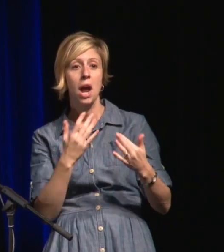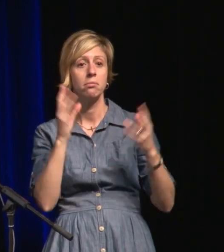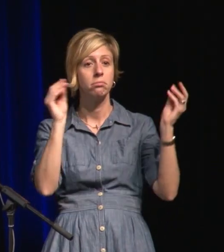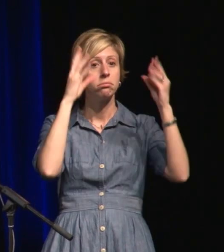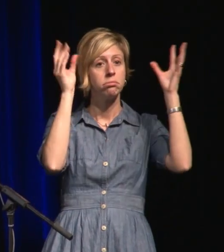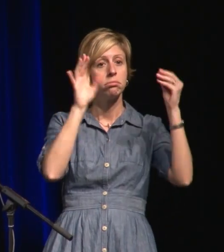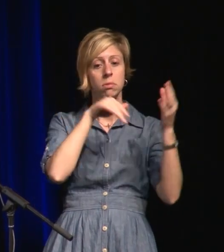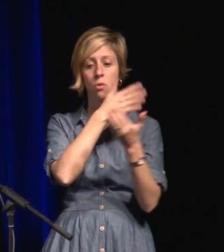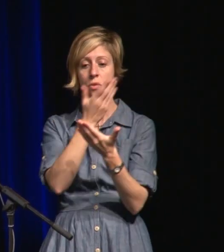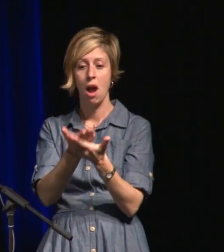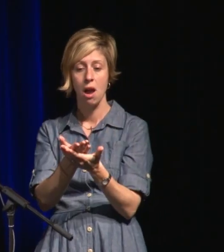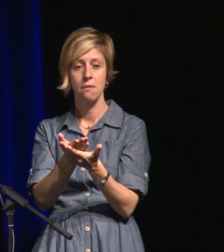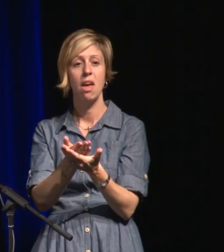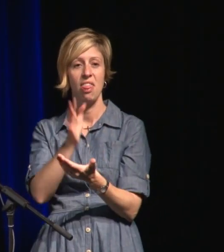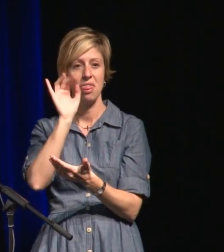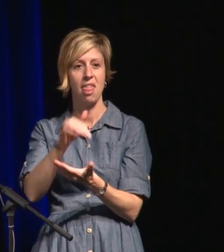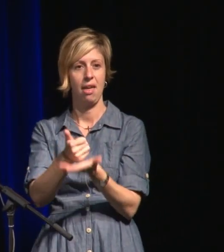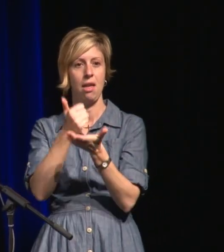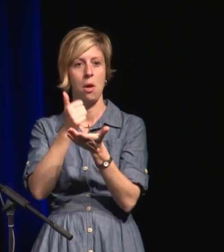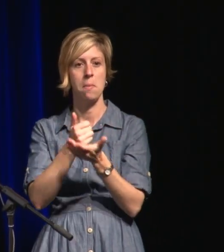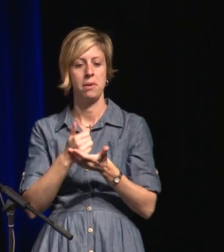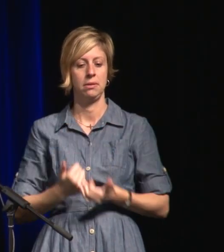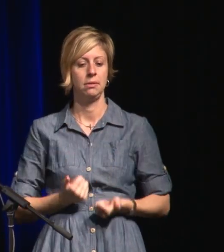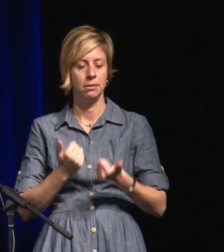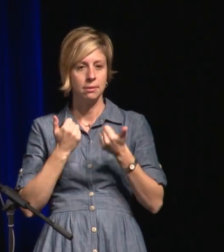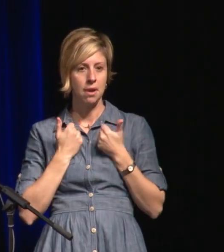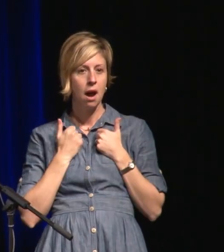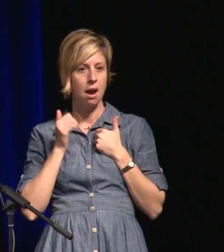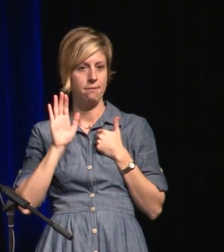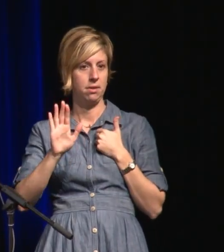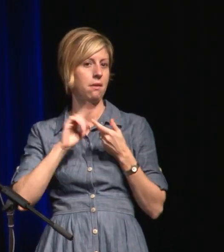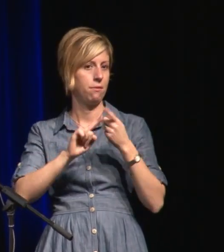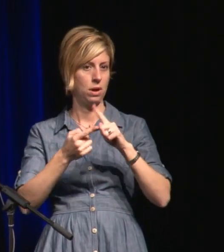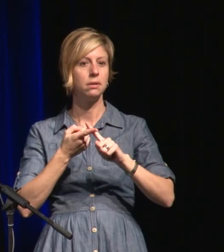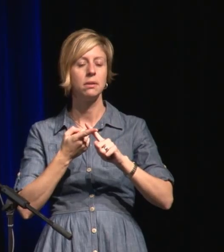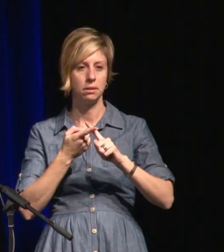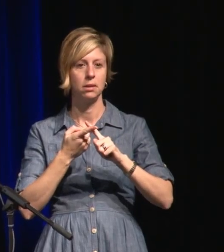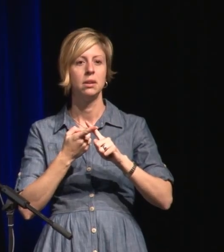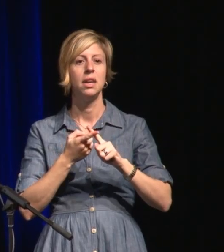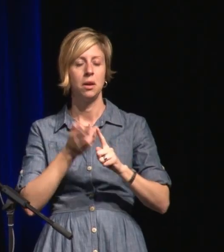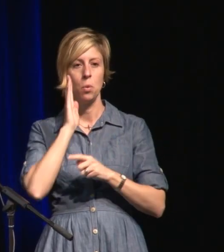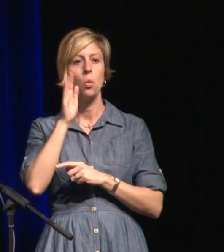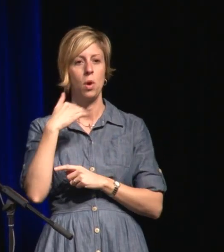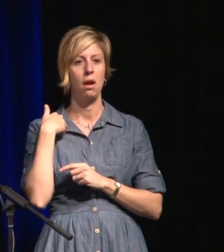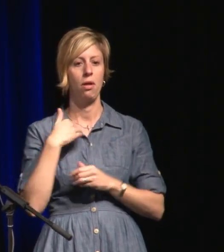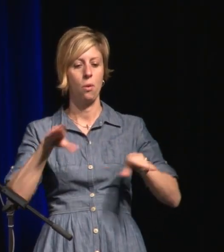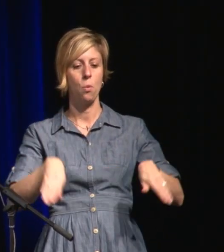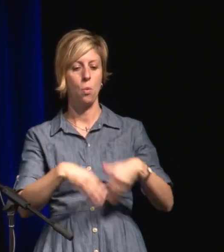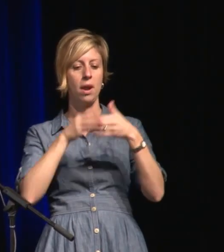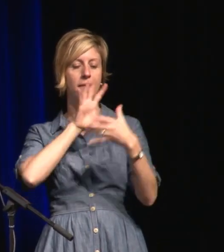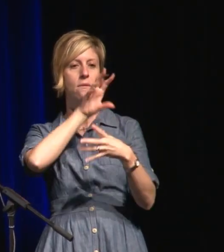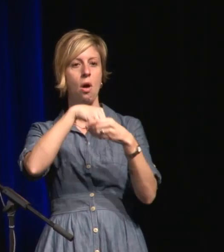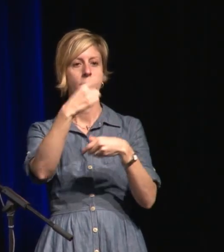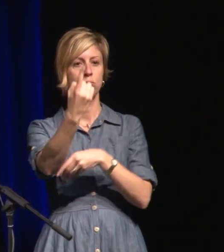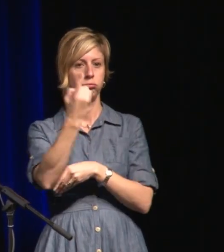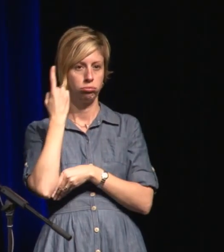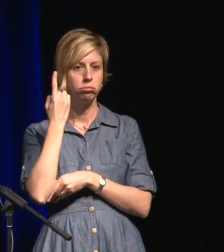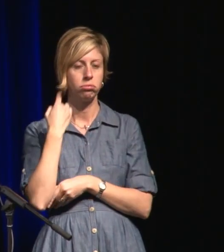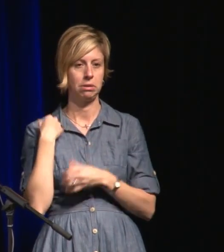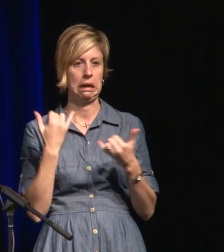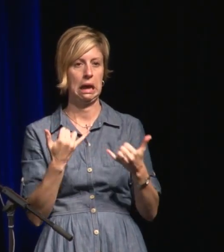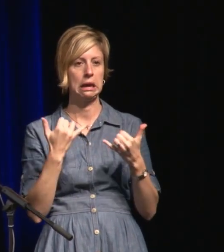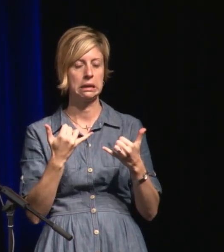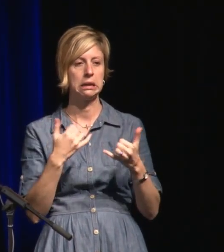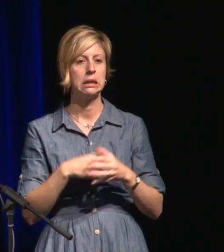to make it down the aisle for his upcoming wedding. This incident and their reaction gives me great faith in